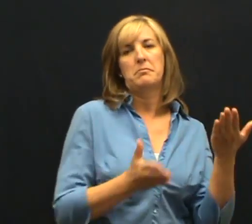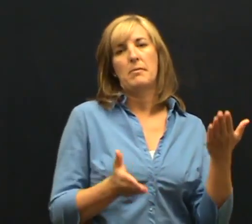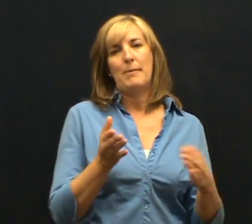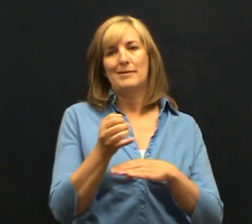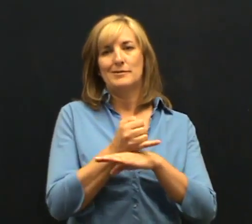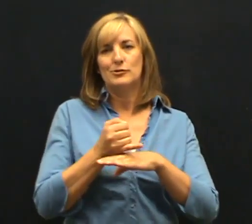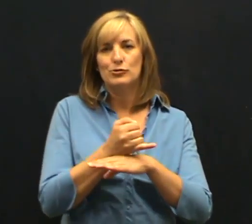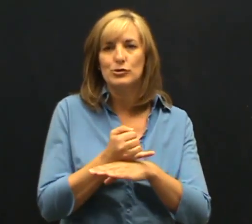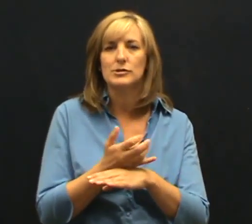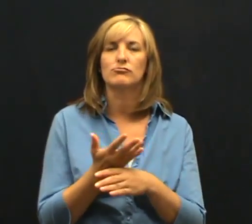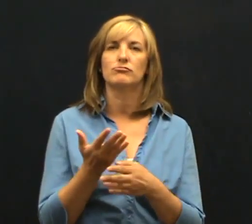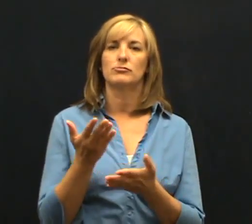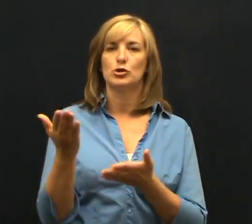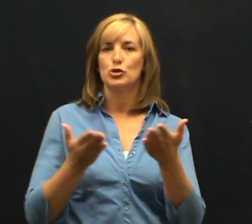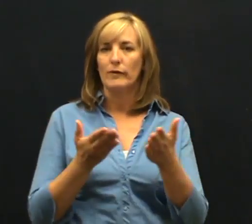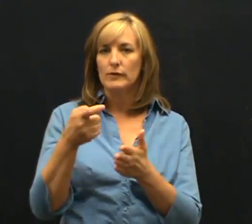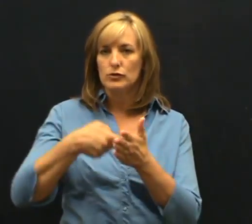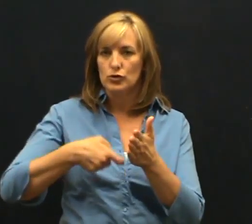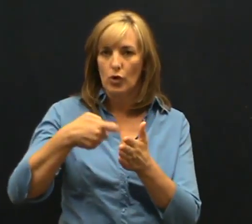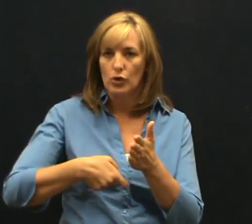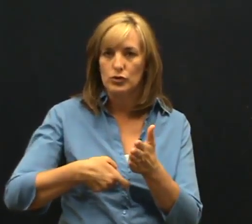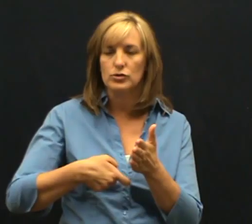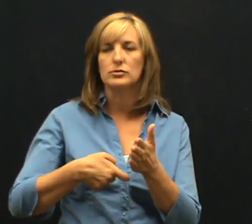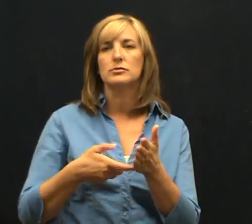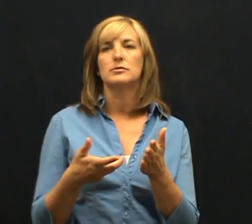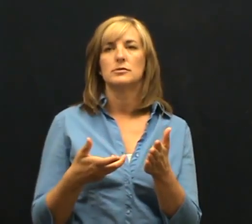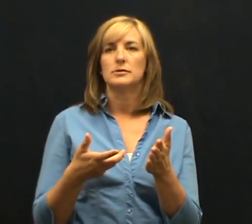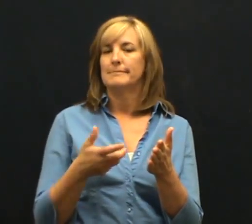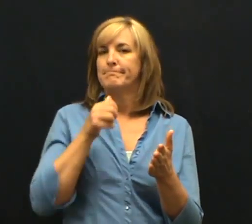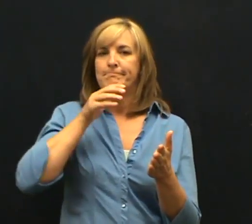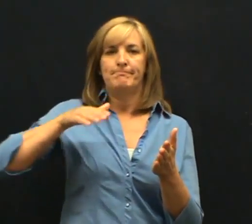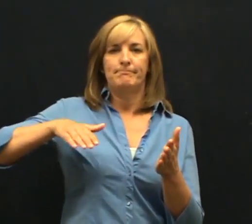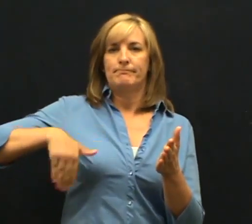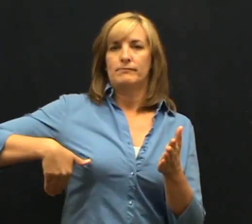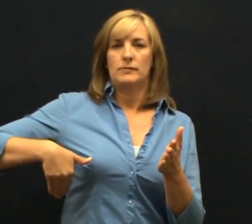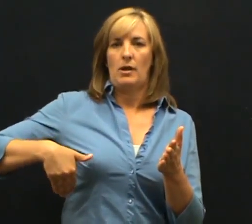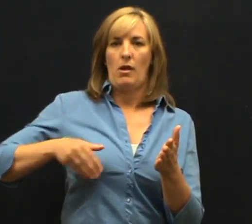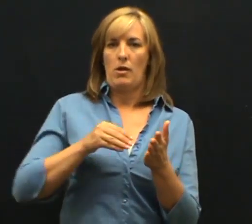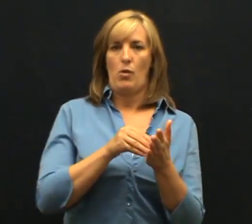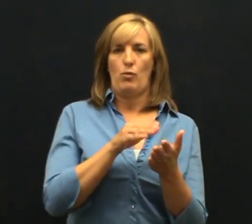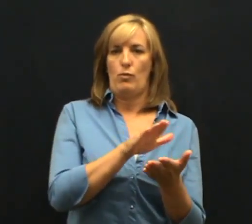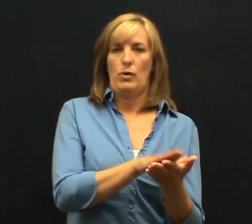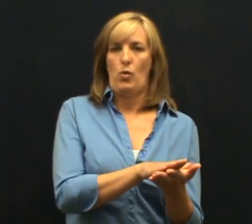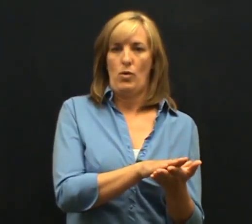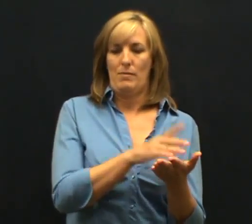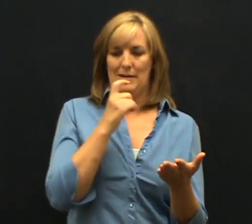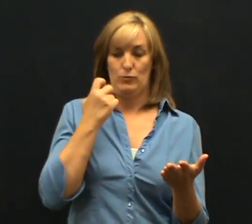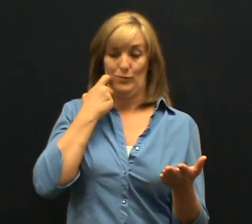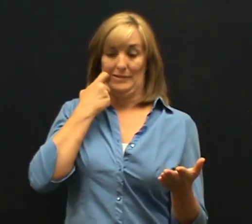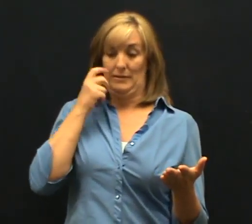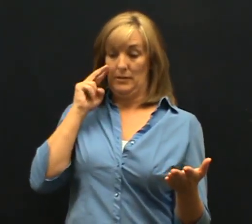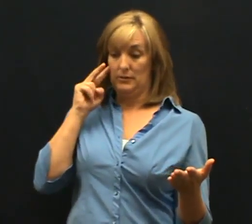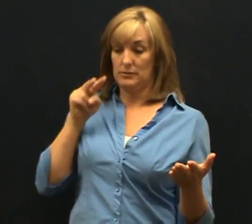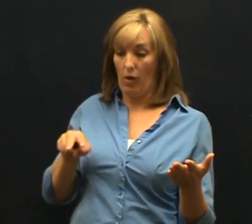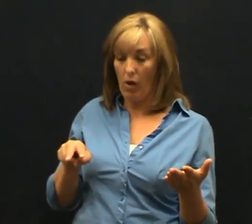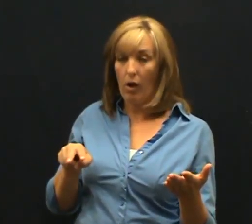service charges we incurred that we hadn't recorded yet because we just saw them on the bank statement and they need to be recorded.